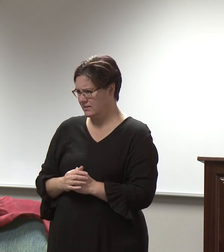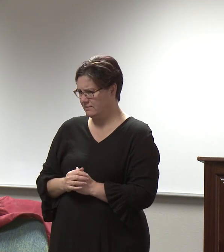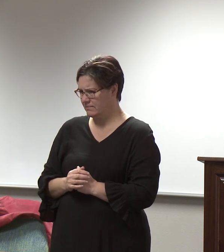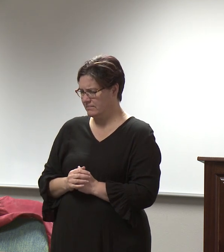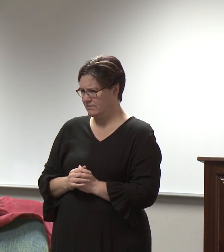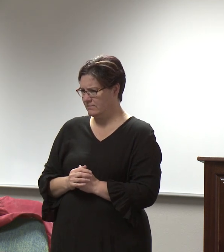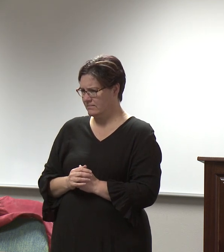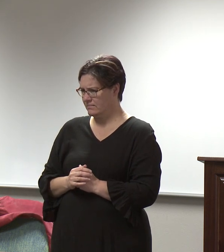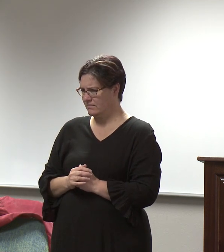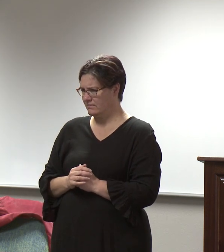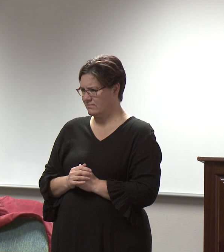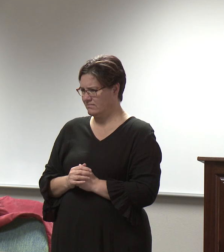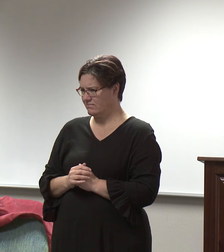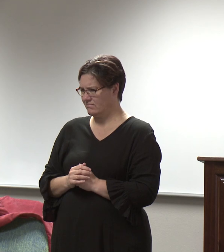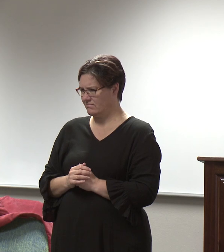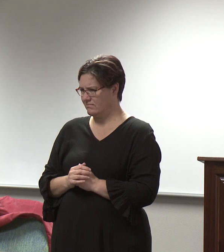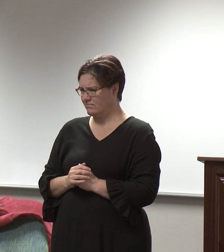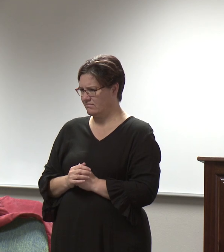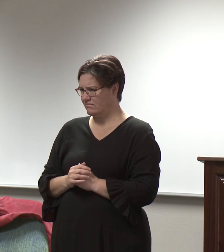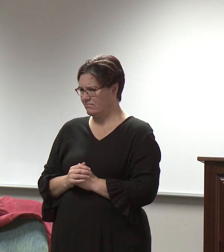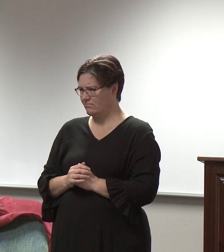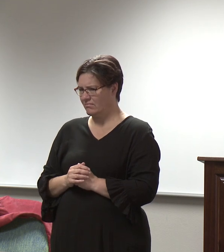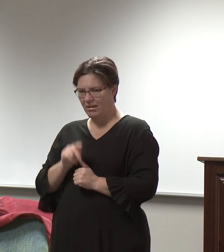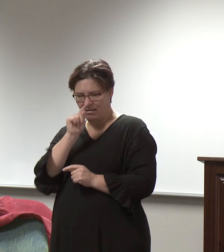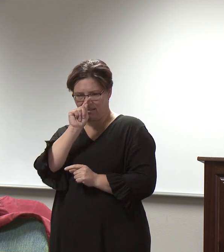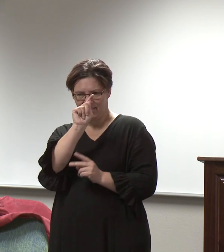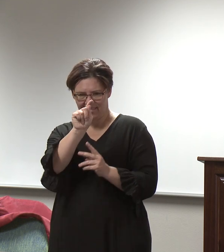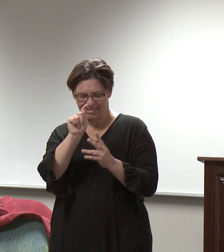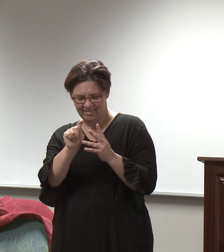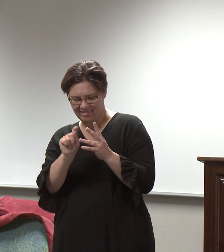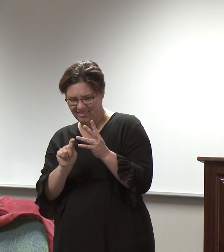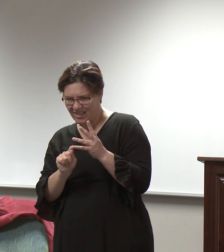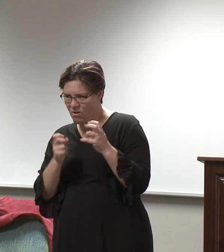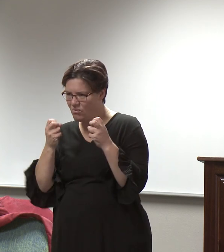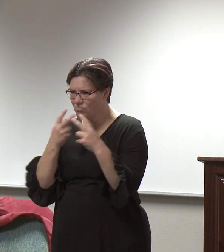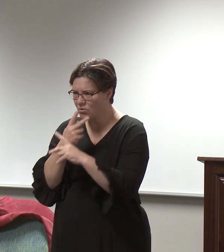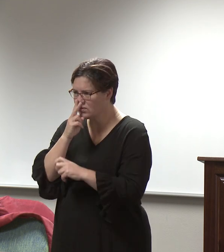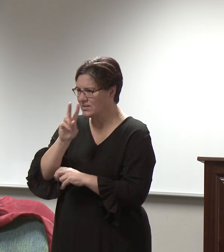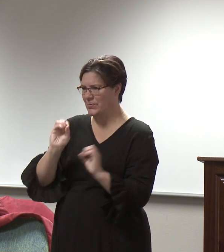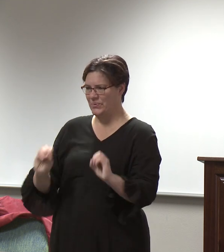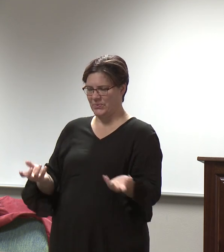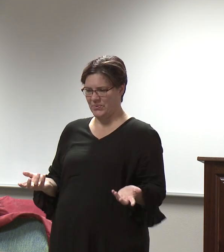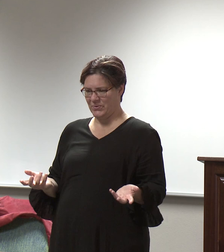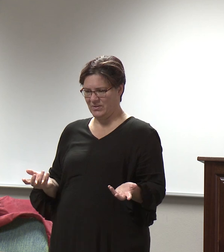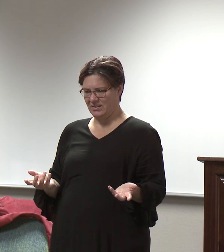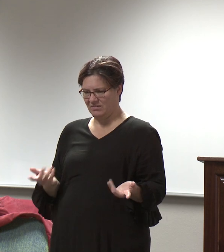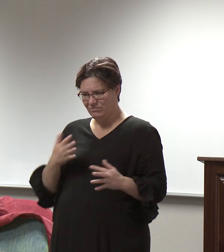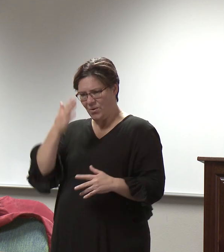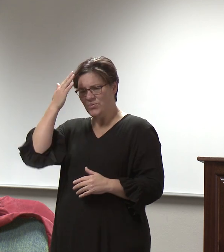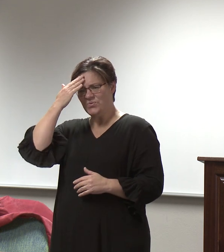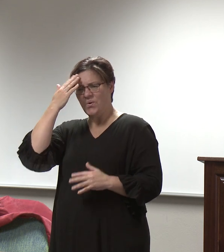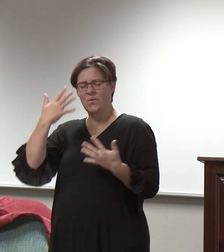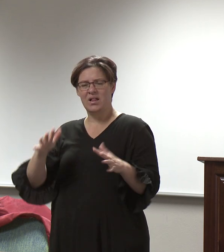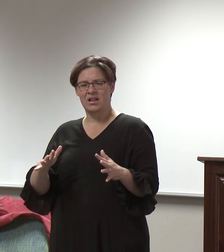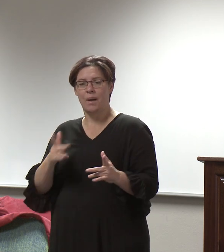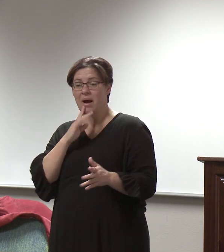What are the ghosts that we don't see today? Well, the ghosts that are so familiar that we